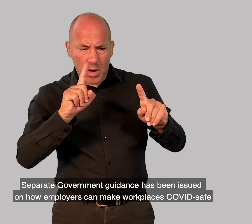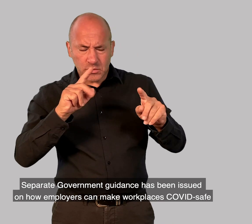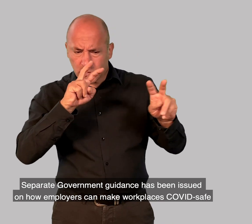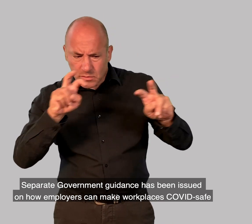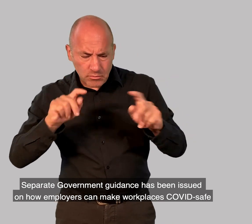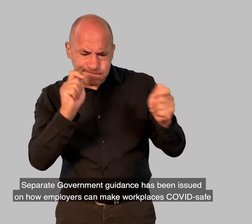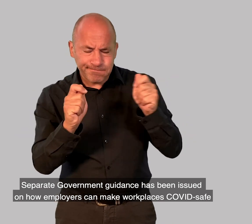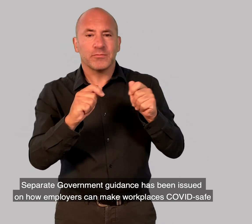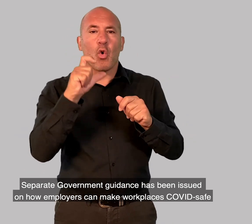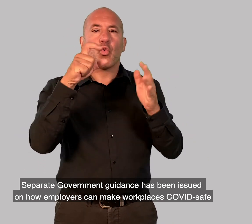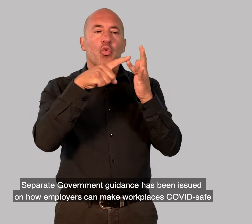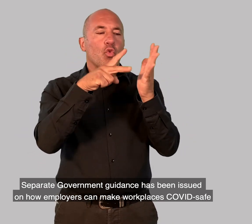workplaces COVID safe,